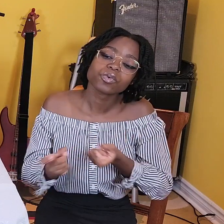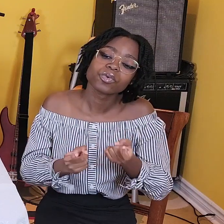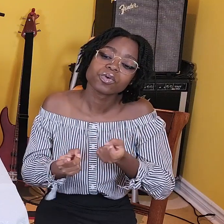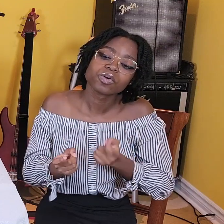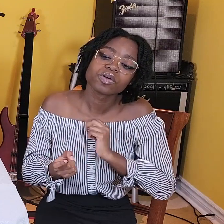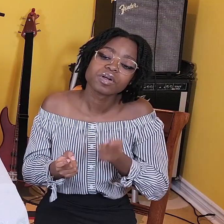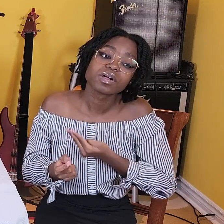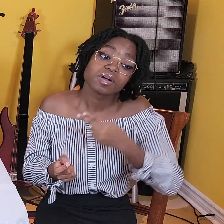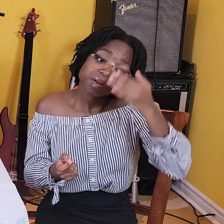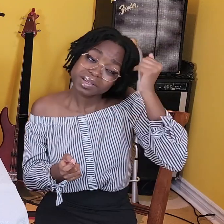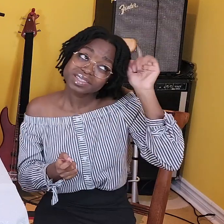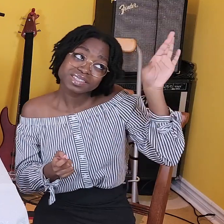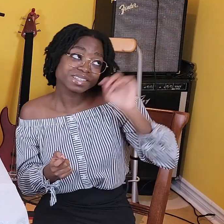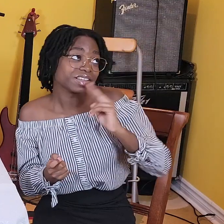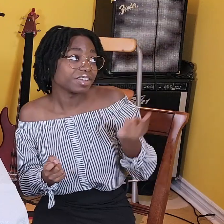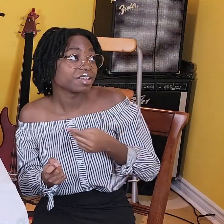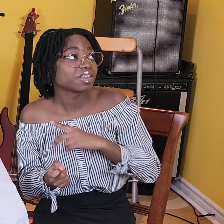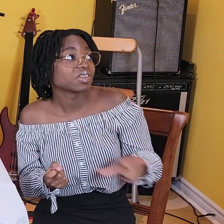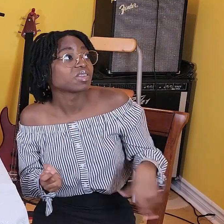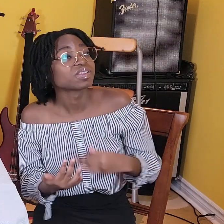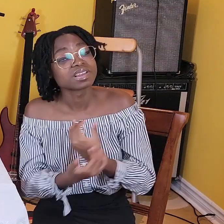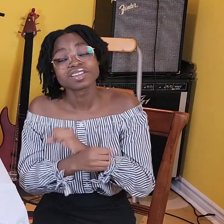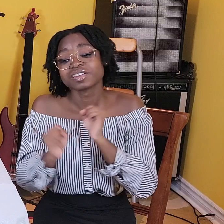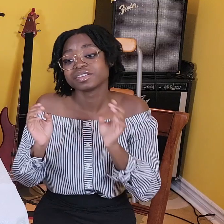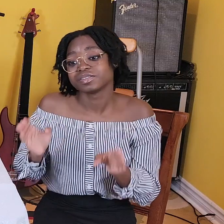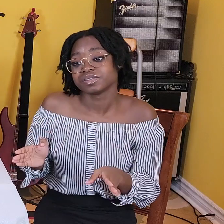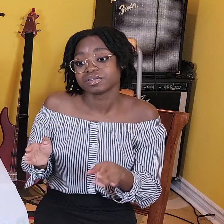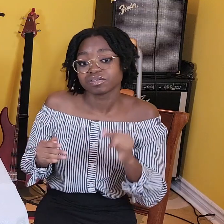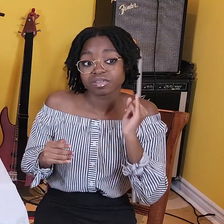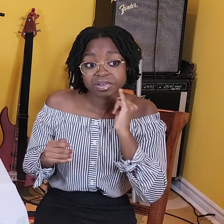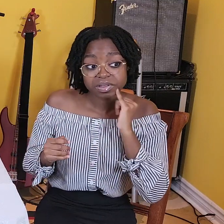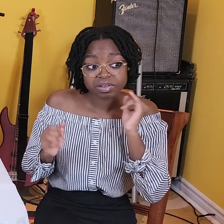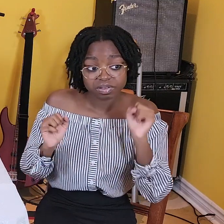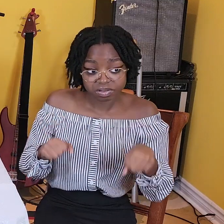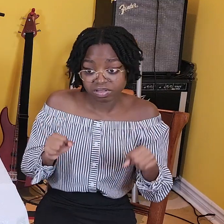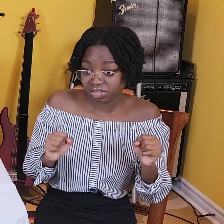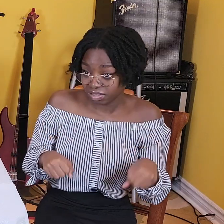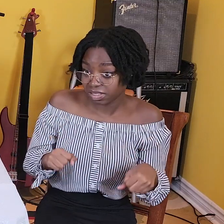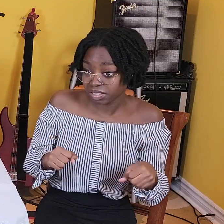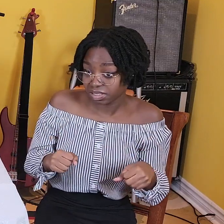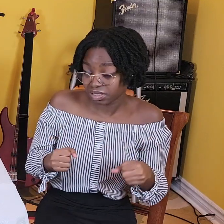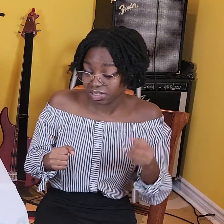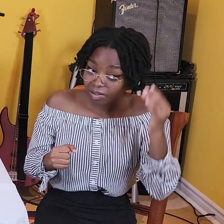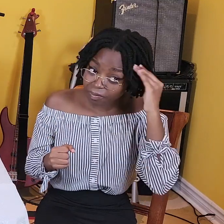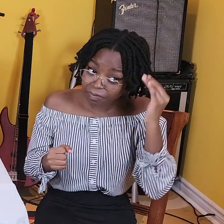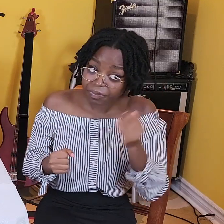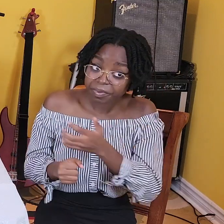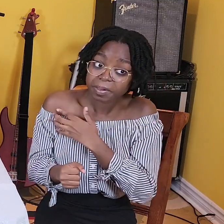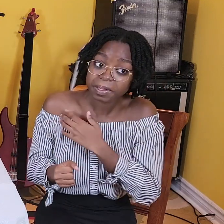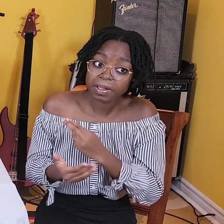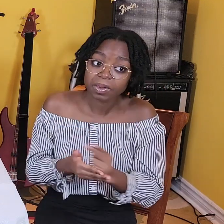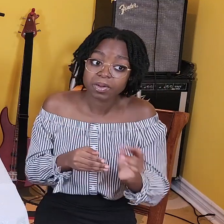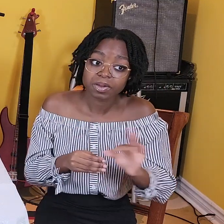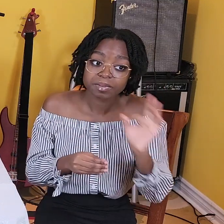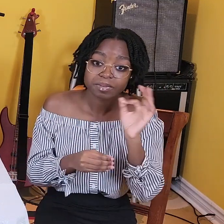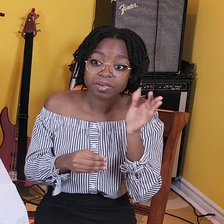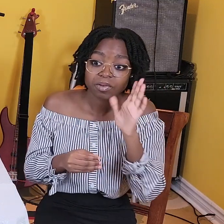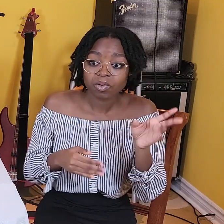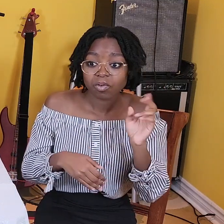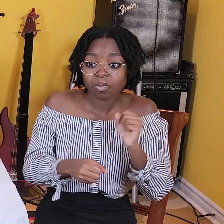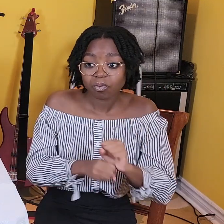If we're able to do that, we know the power of the Holy Spirit will work through